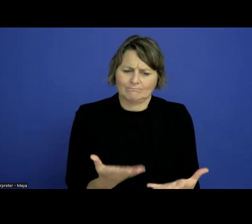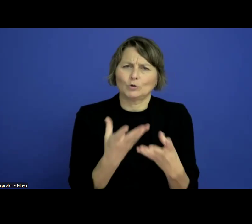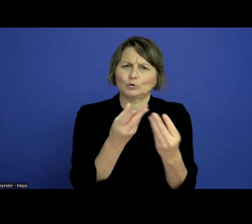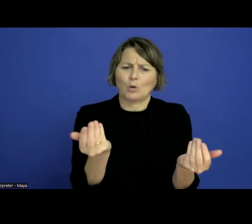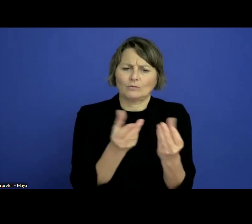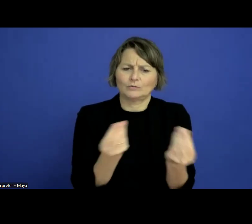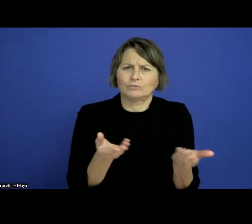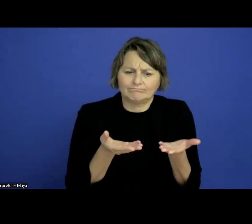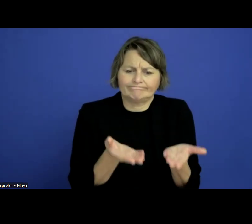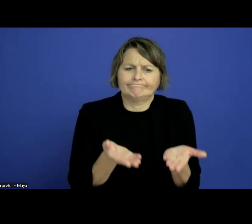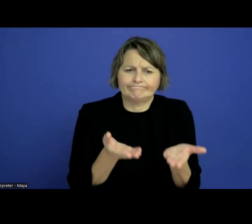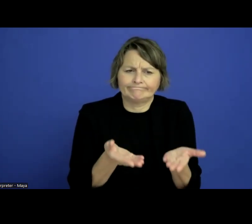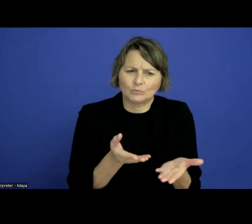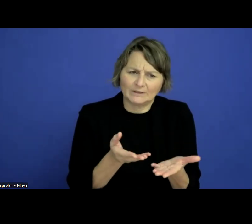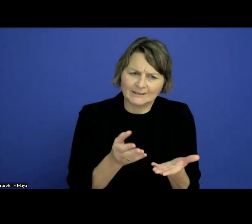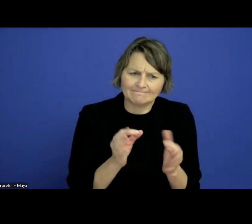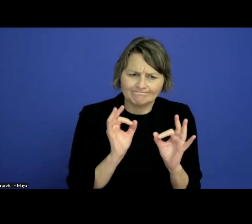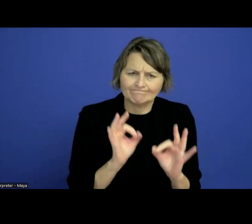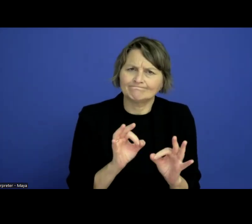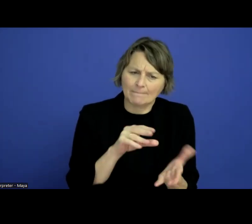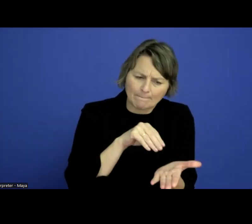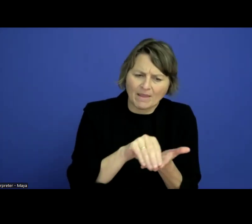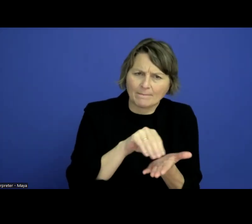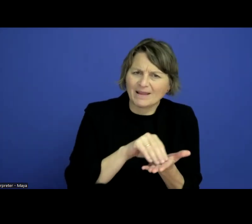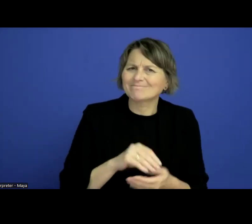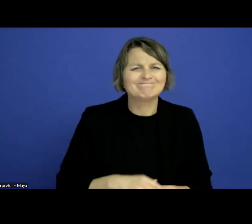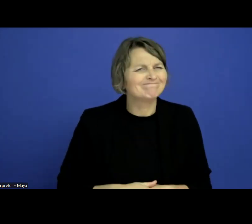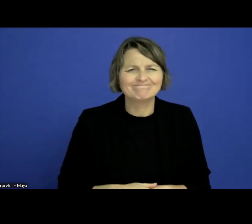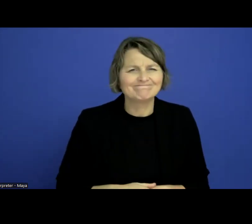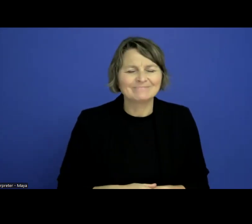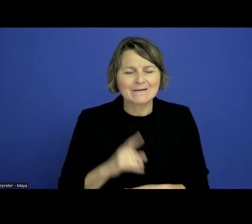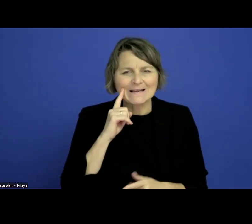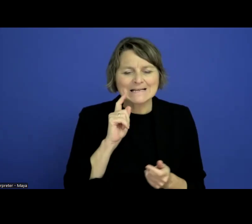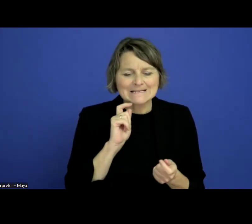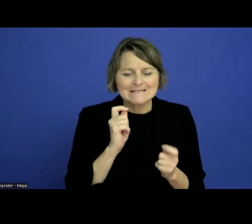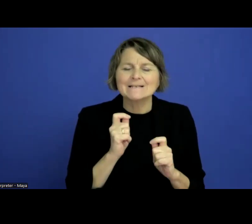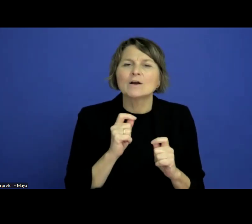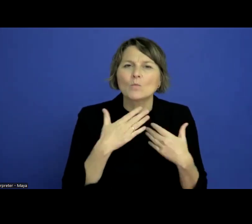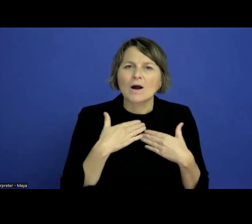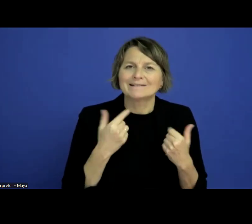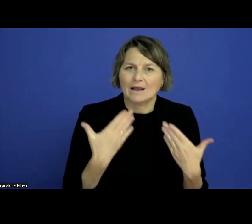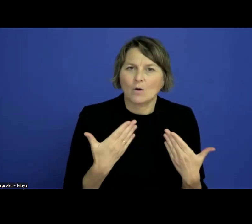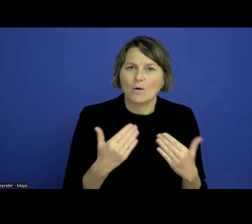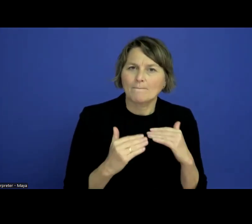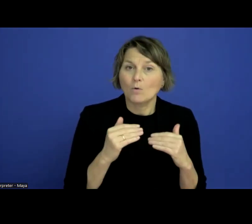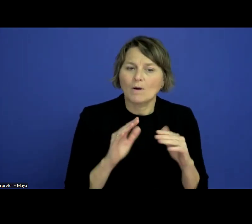reimbursement, and with time we put more and more prevention benefits and